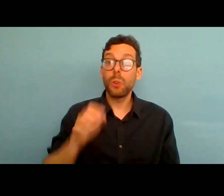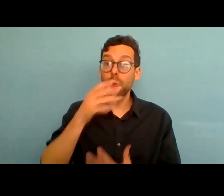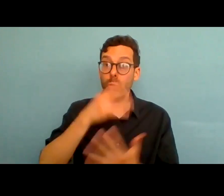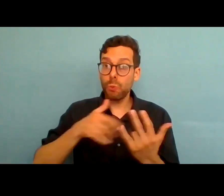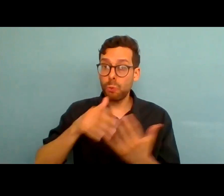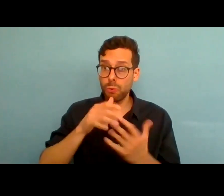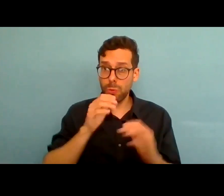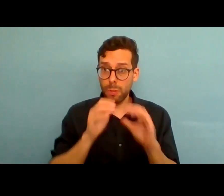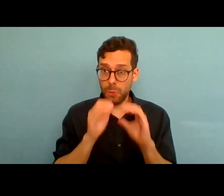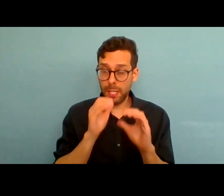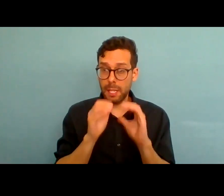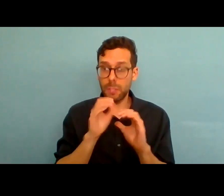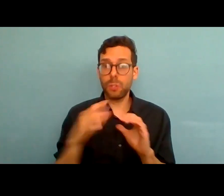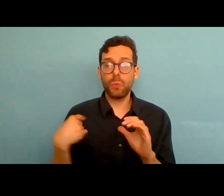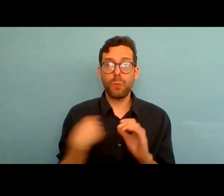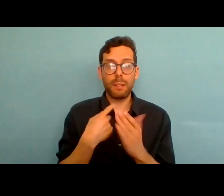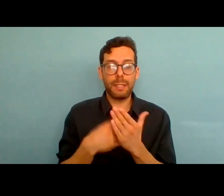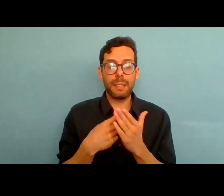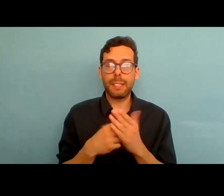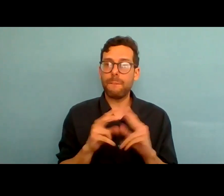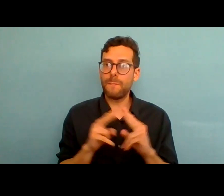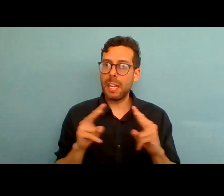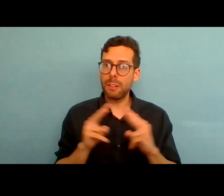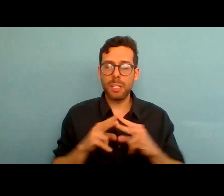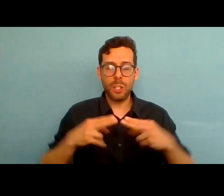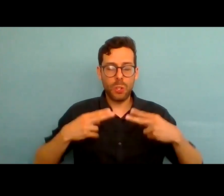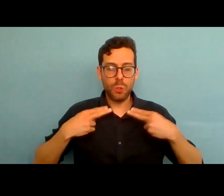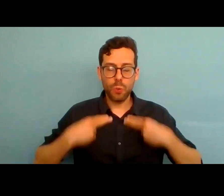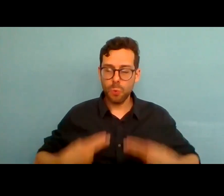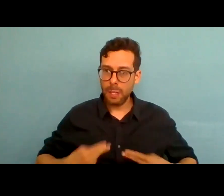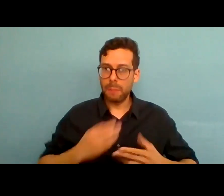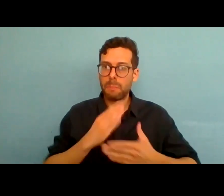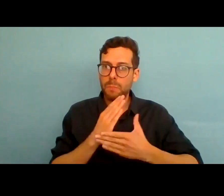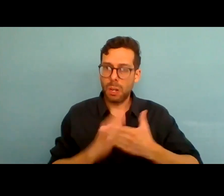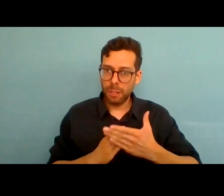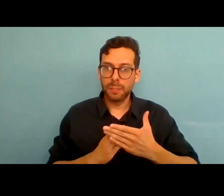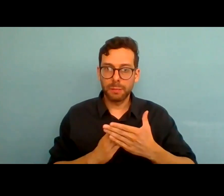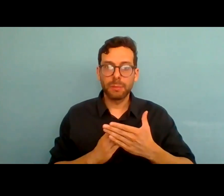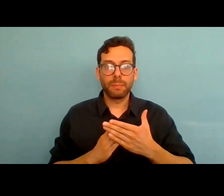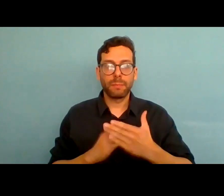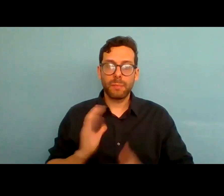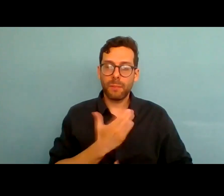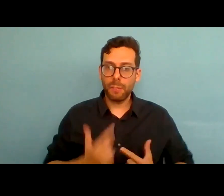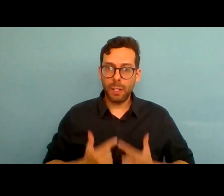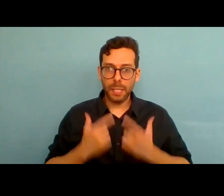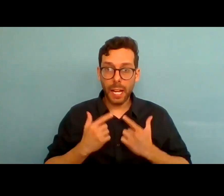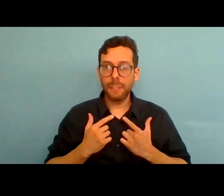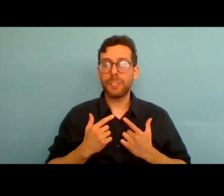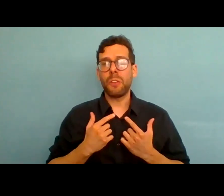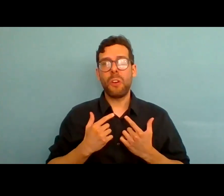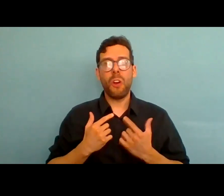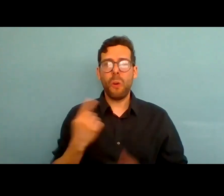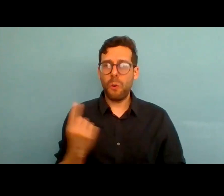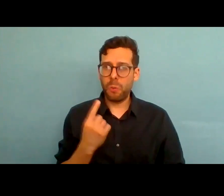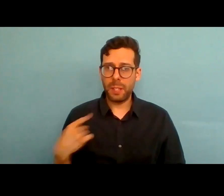human aspect of what we do. We are almost always socially communicating with our hands, with our eyes, with our bodies,